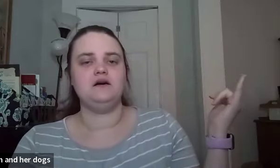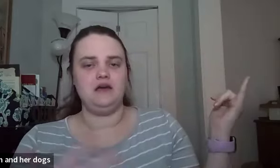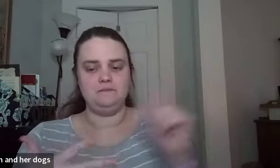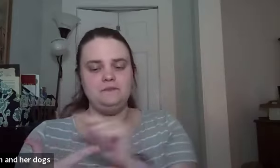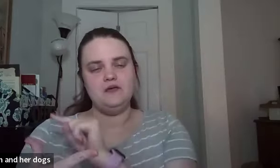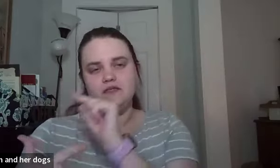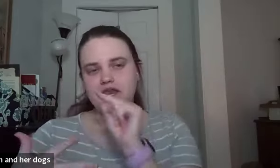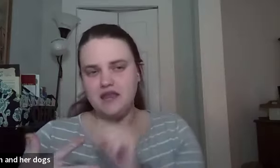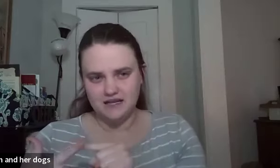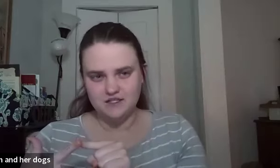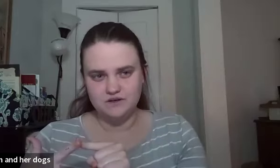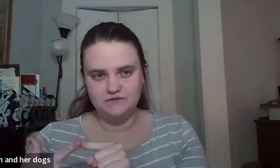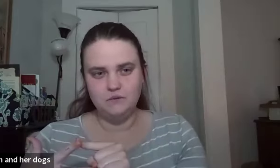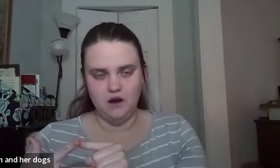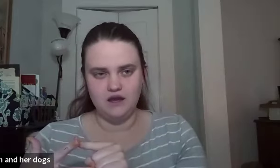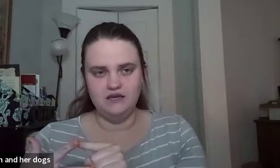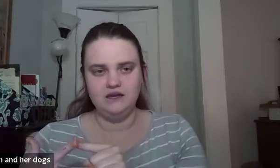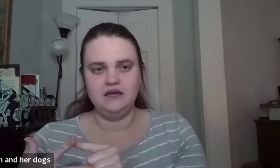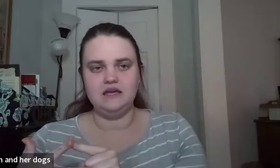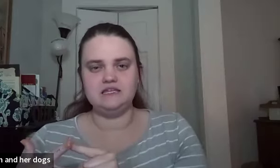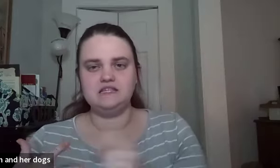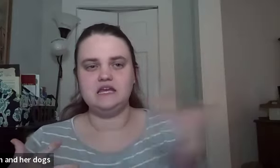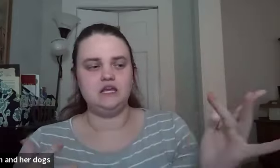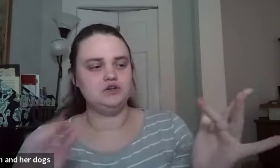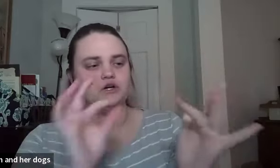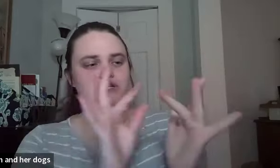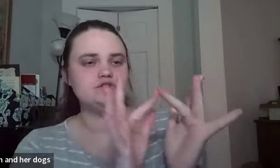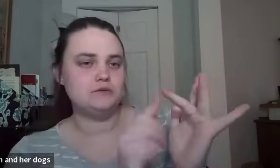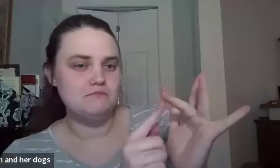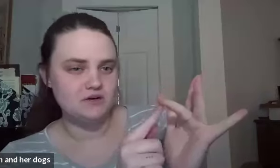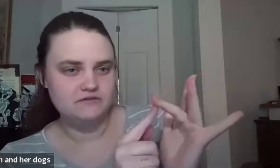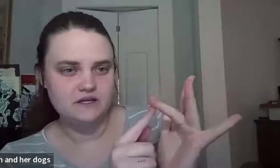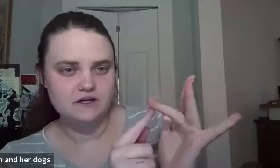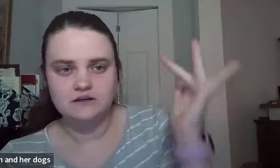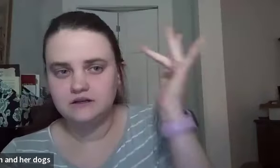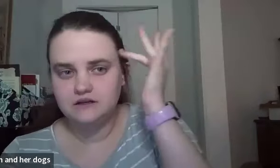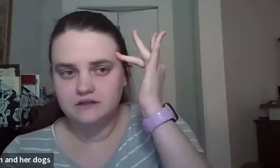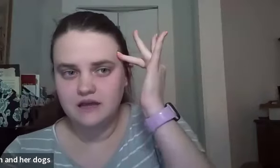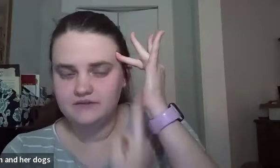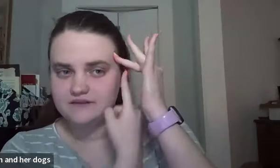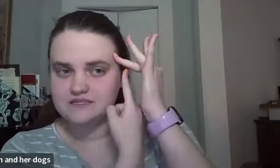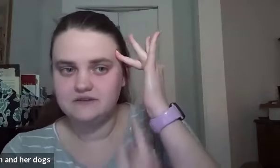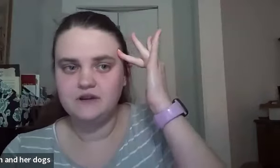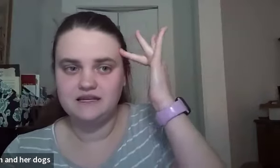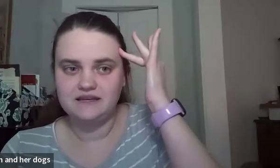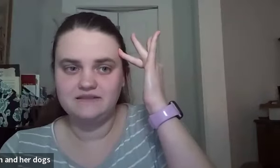Okay. The next one for Y is then you're going to use your middle finger, have it at the side of your head again like